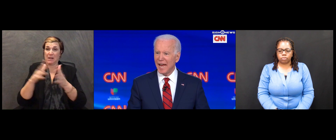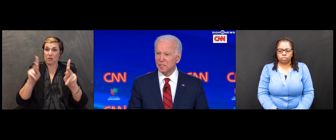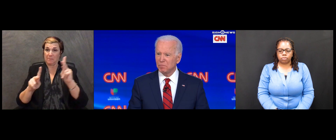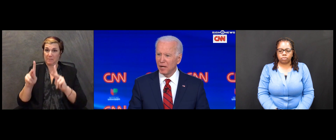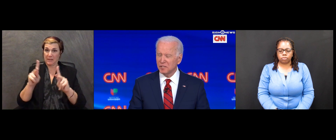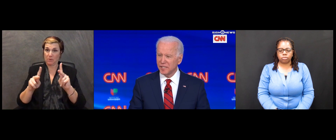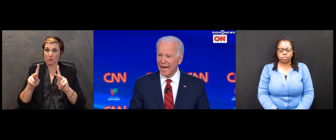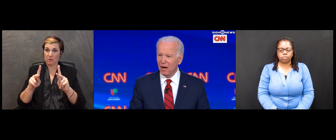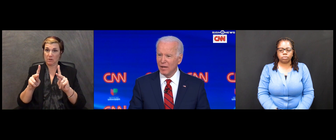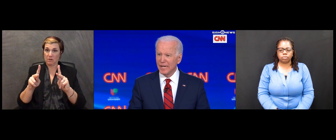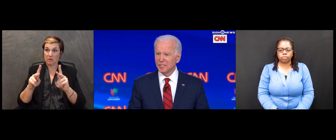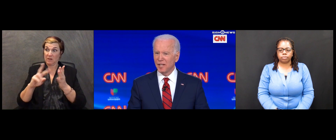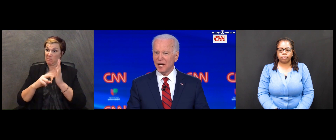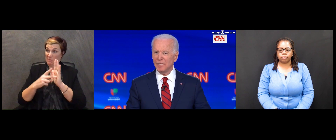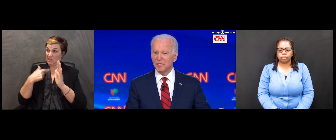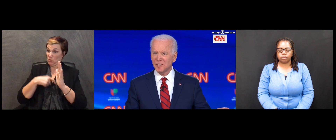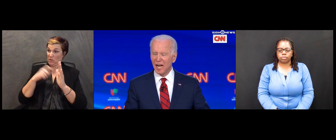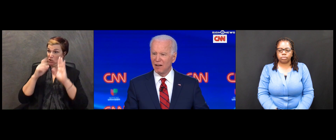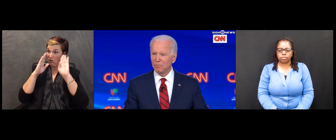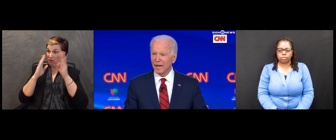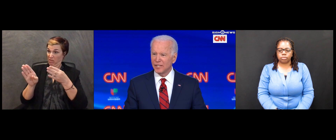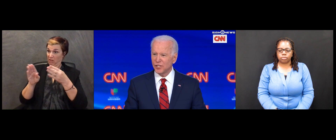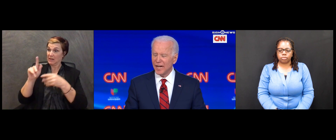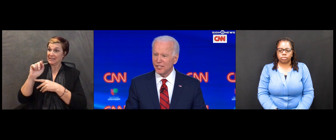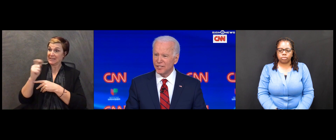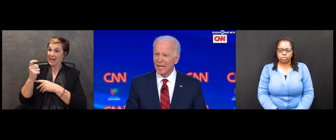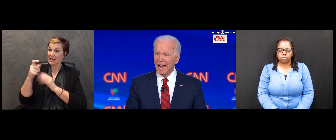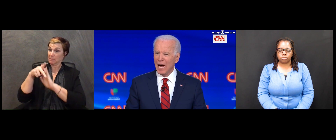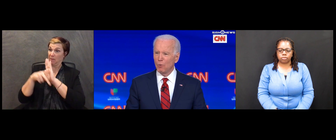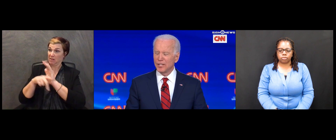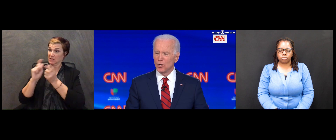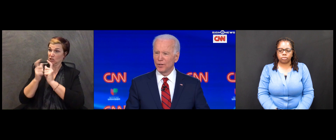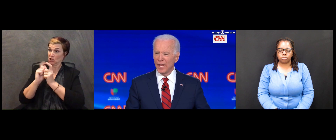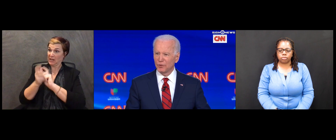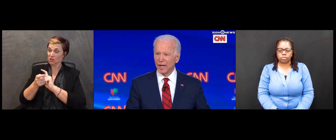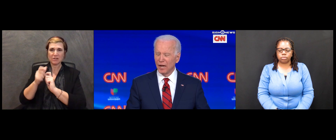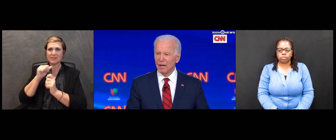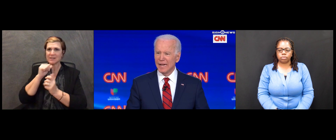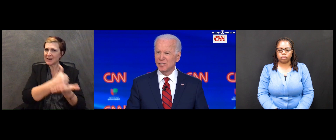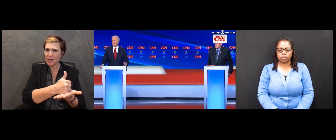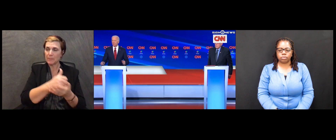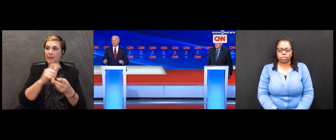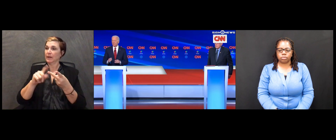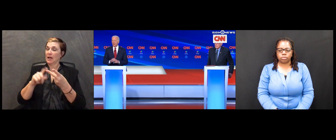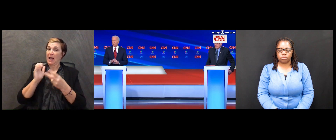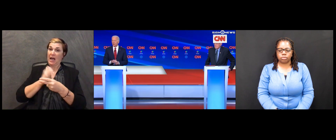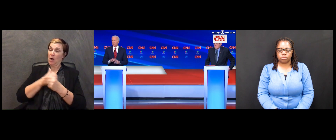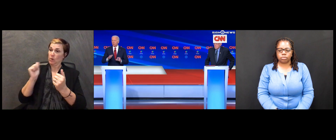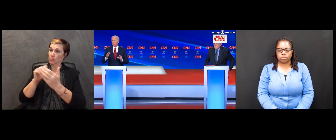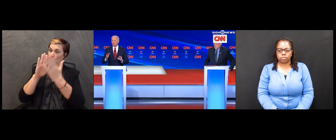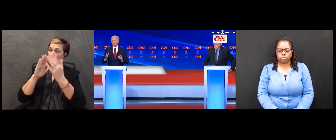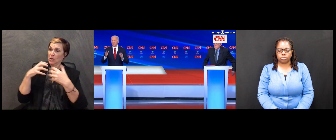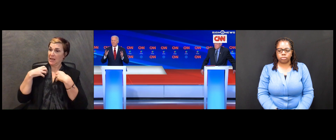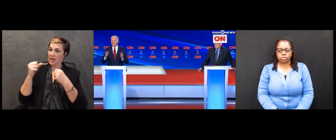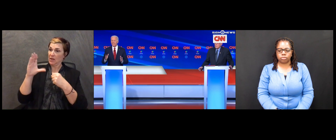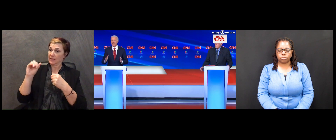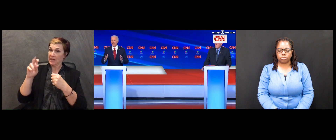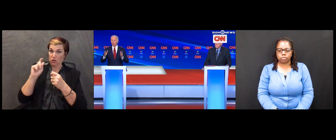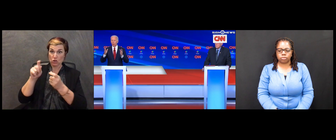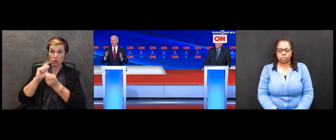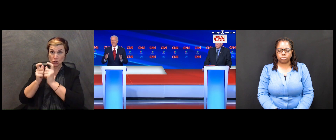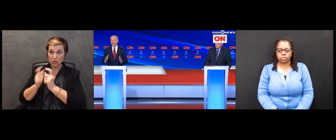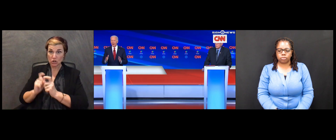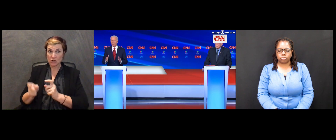change in tax policy now. It's not going to be solved by a change in how we deal with health care. It's got to be solved with an emergency